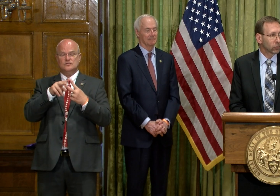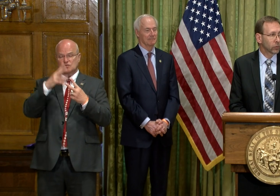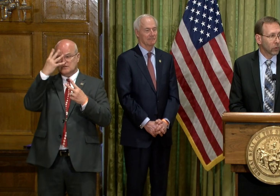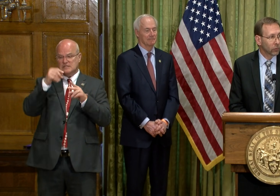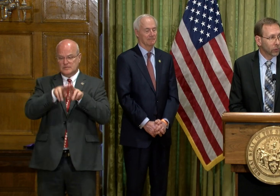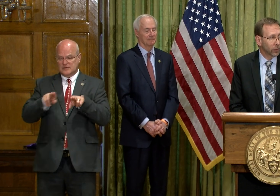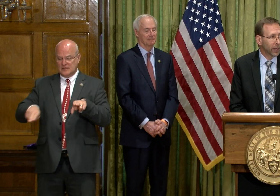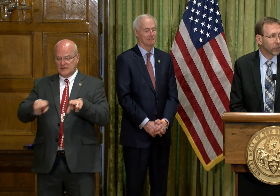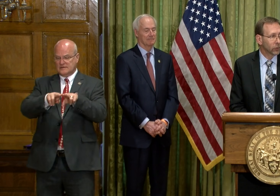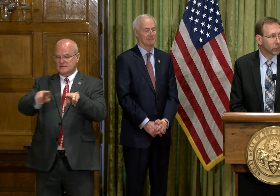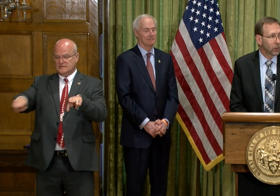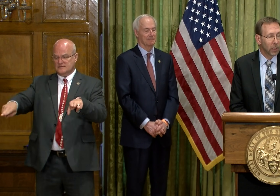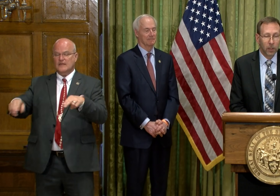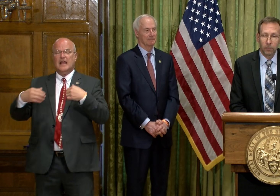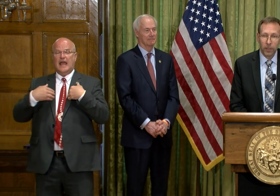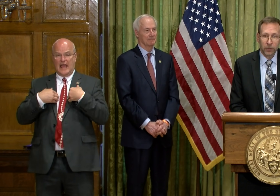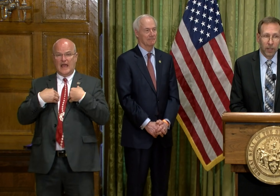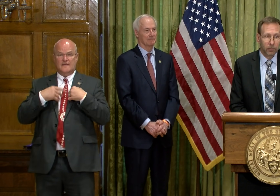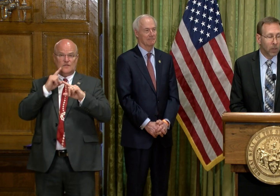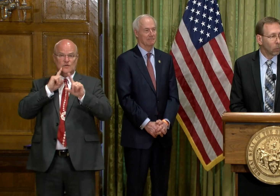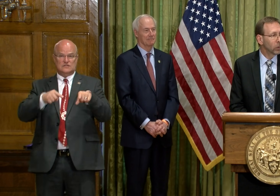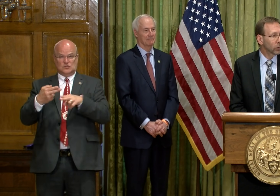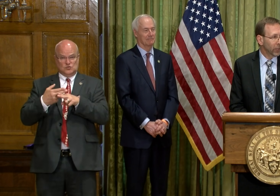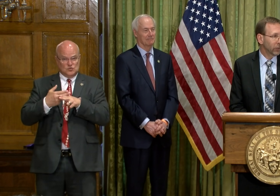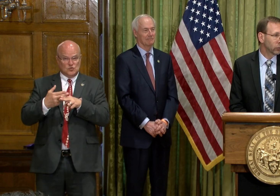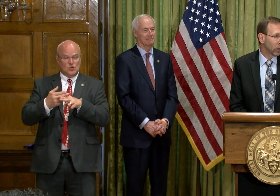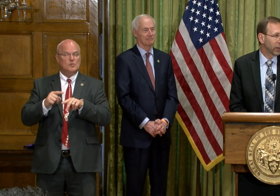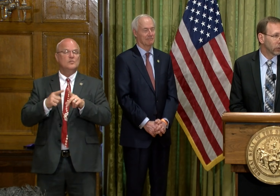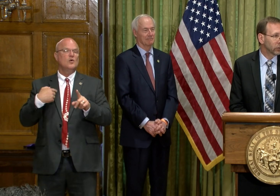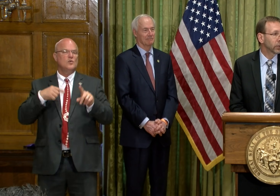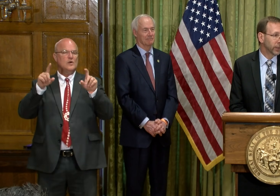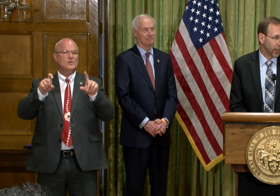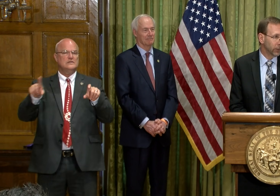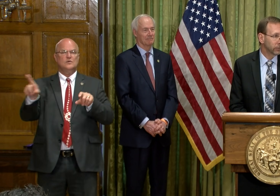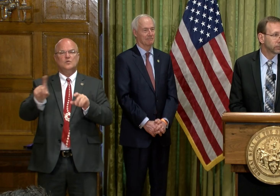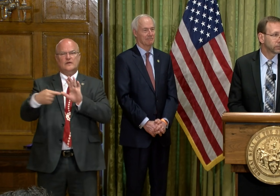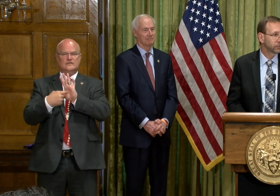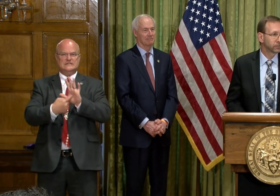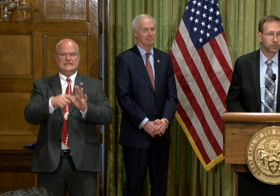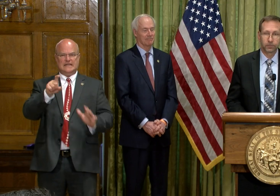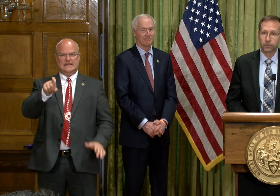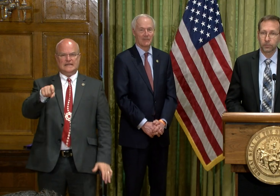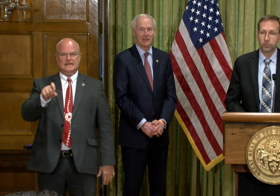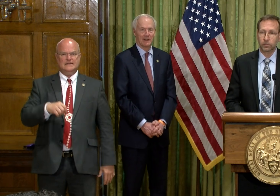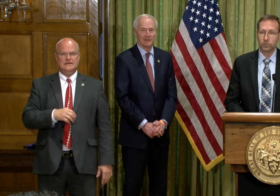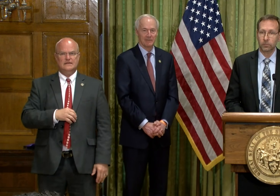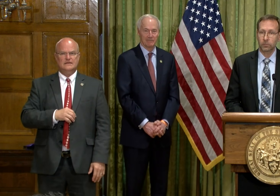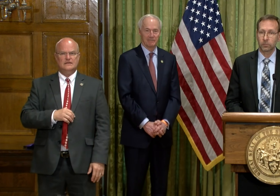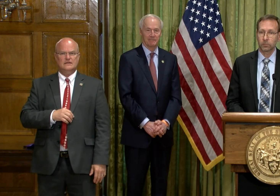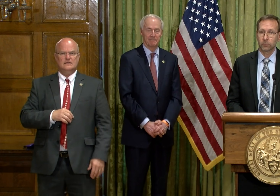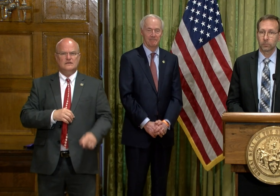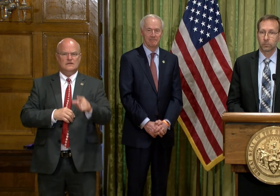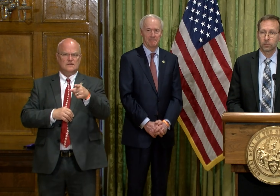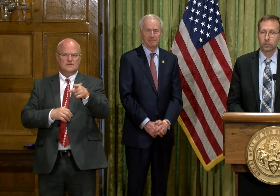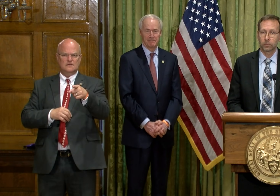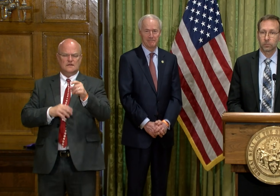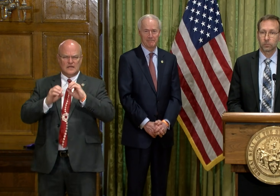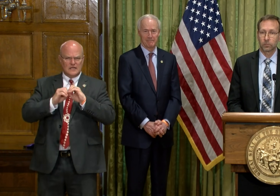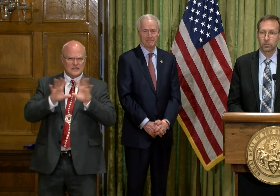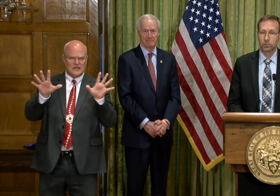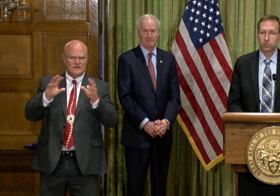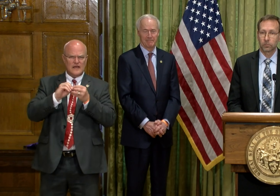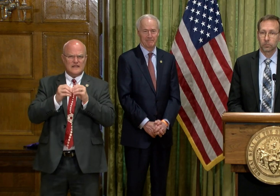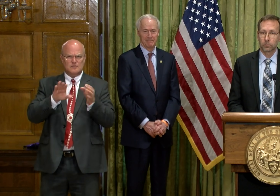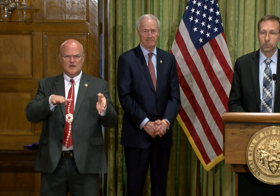hope to have those results in a day or two, but we will test wherever it's indicated. Can you clarify